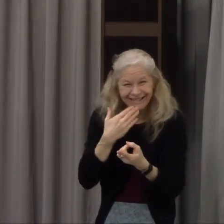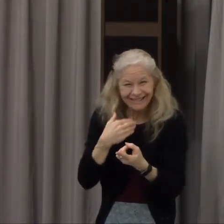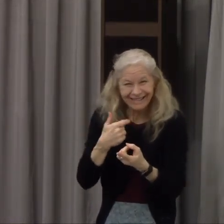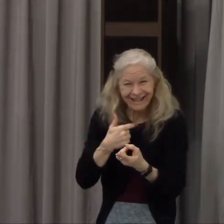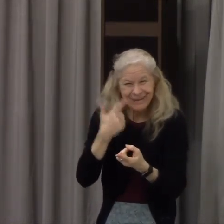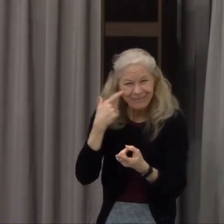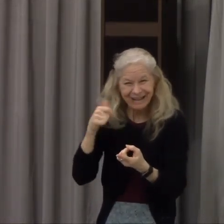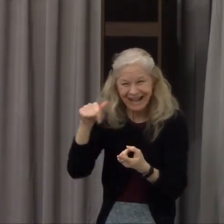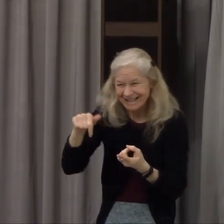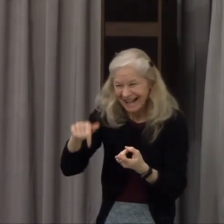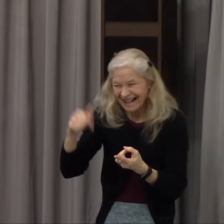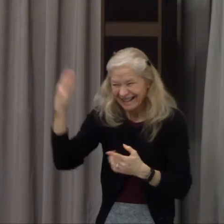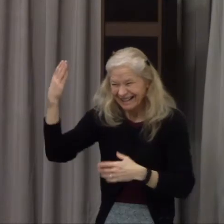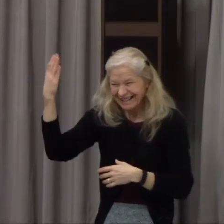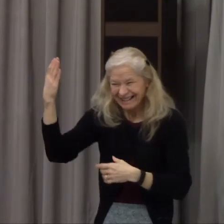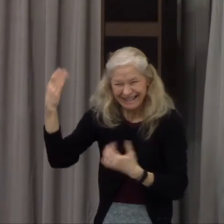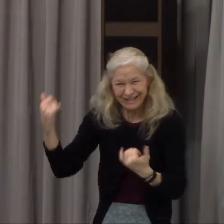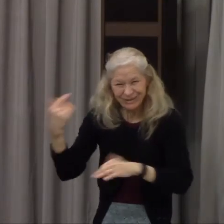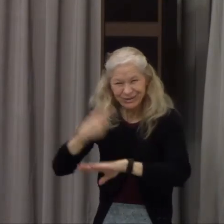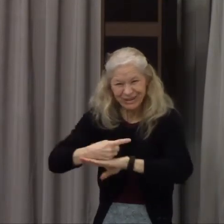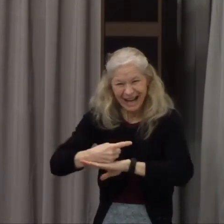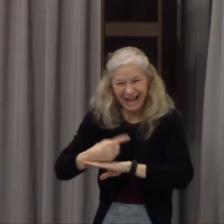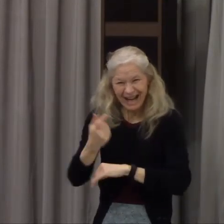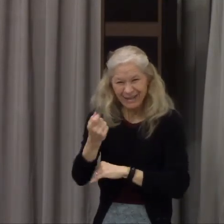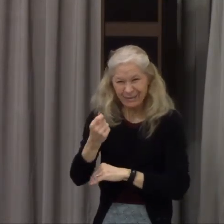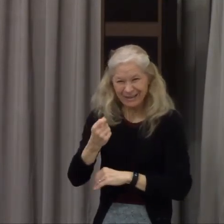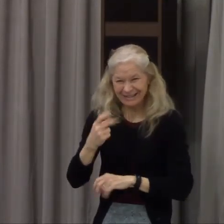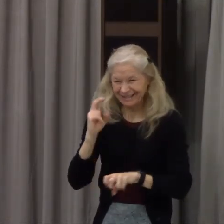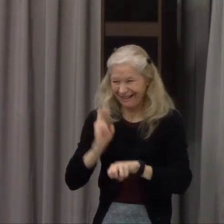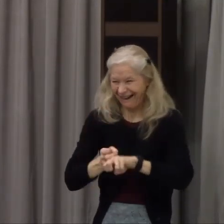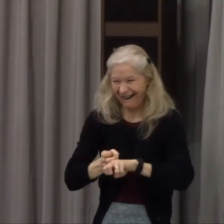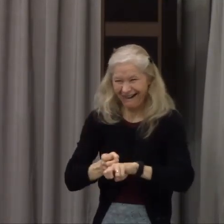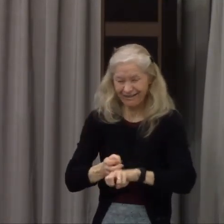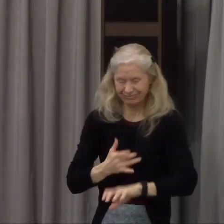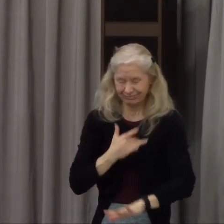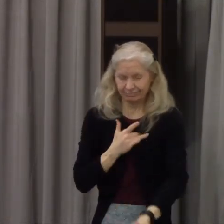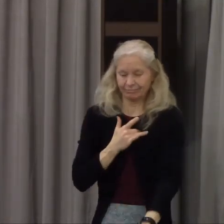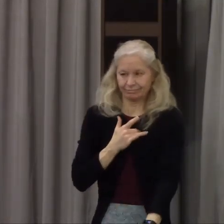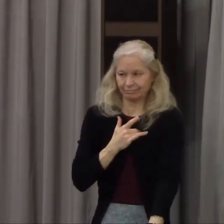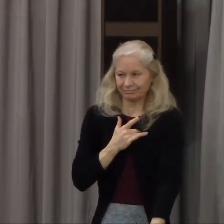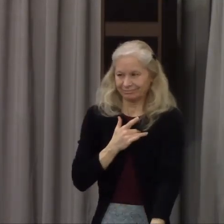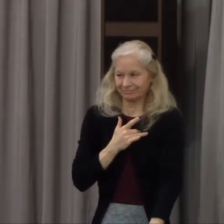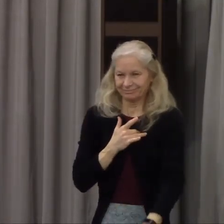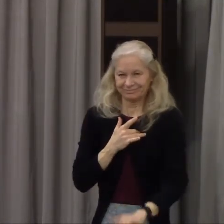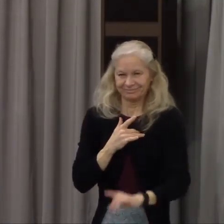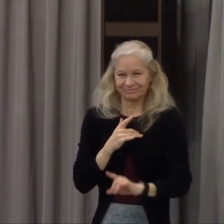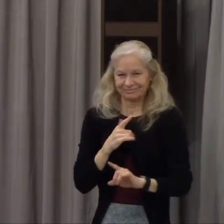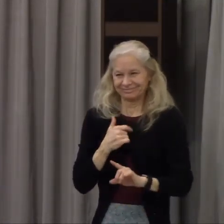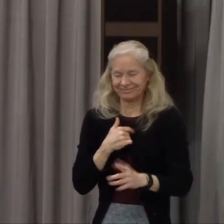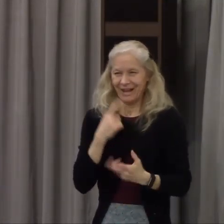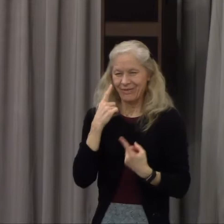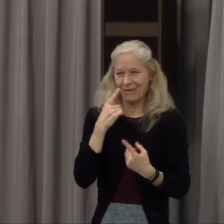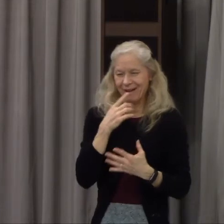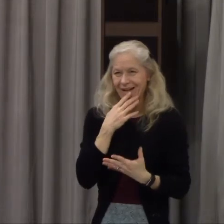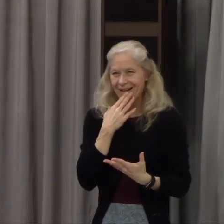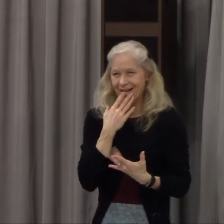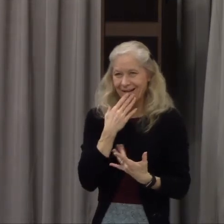sweet for you at the end, in a way. But Fred Myers is right across the street. They got him over there. But